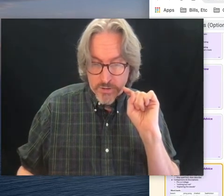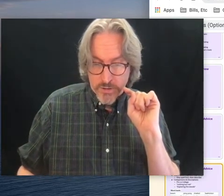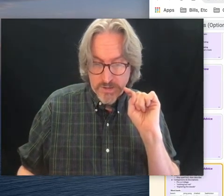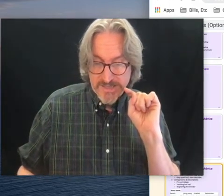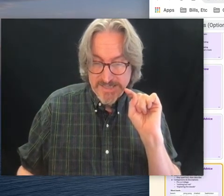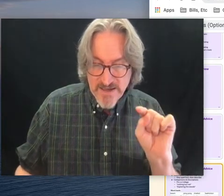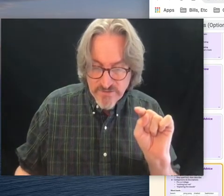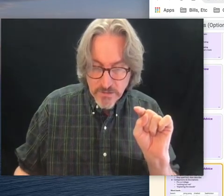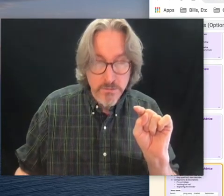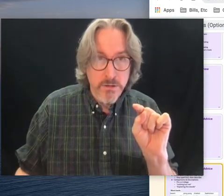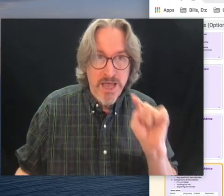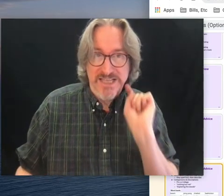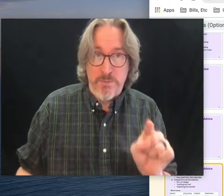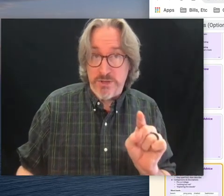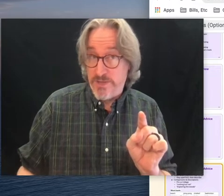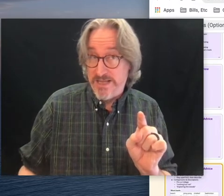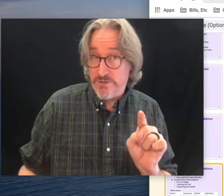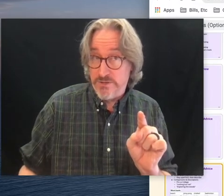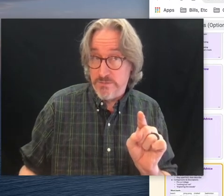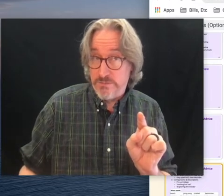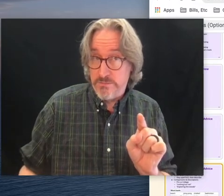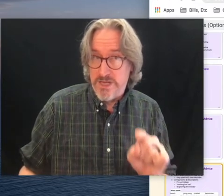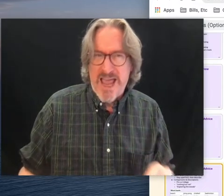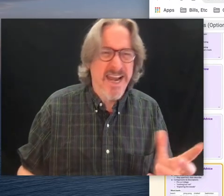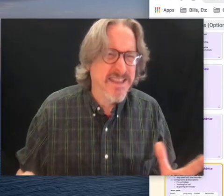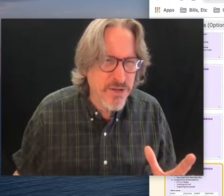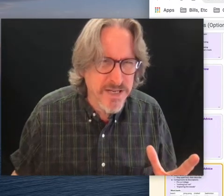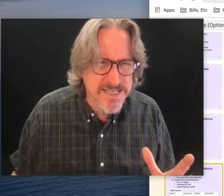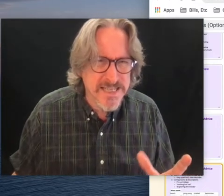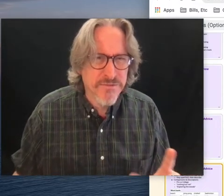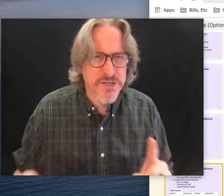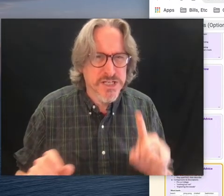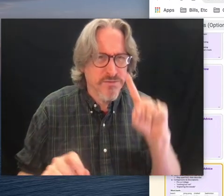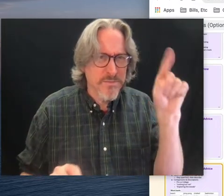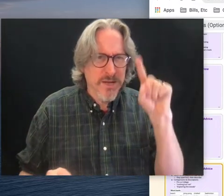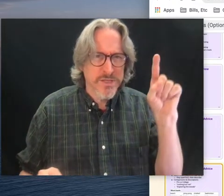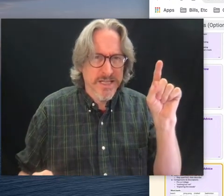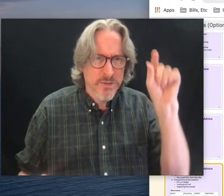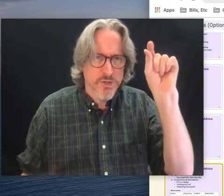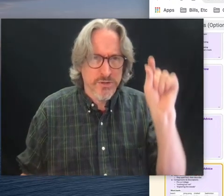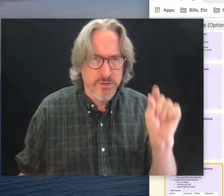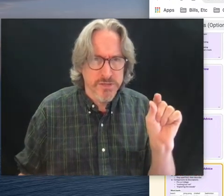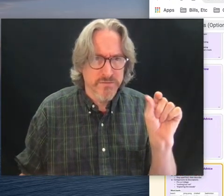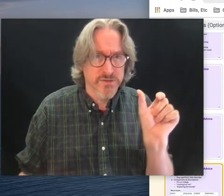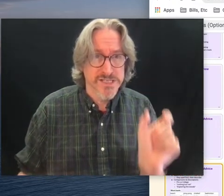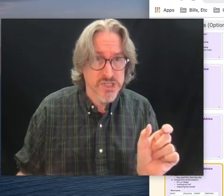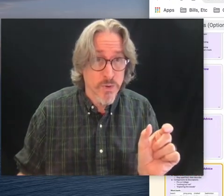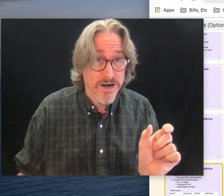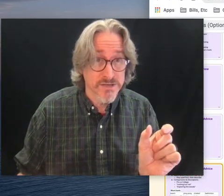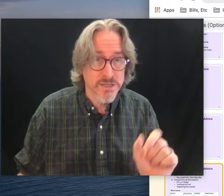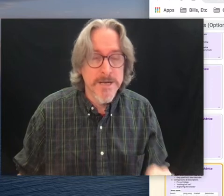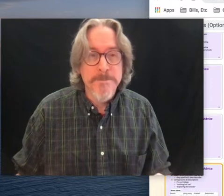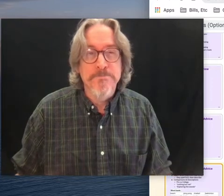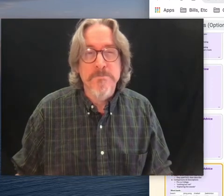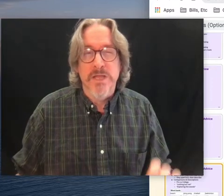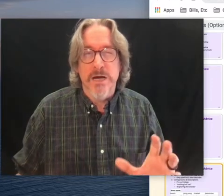Number seven has multiple answers. And I think you can see the difference because for me, it was like there were circles versus